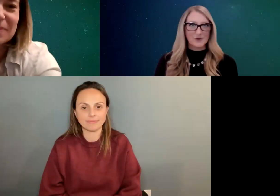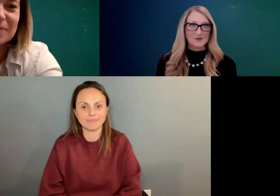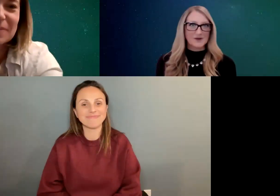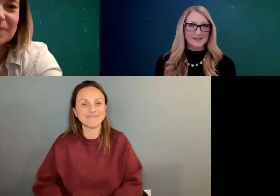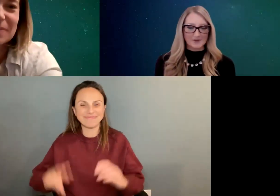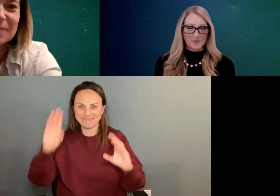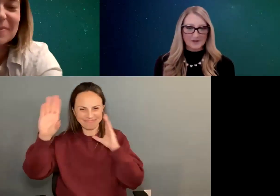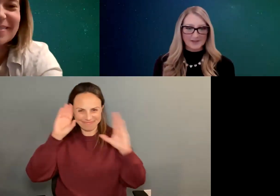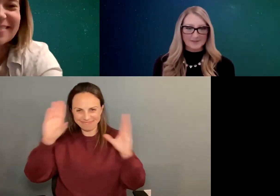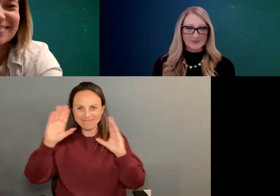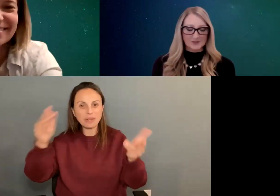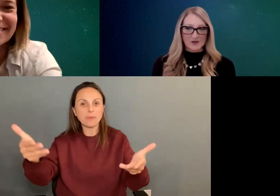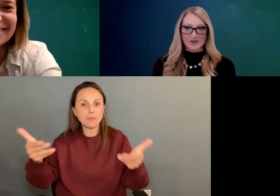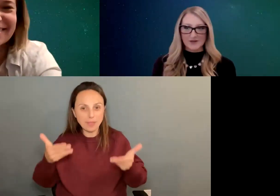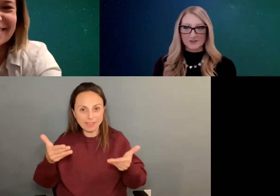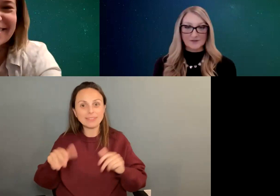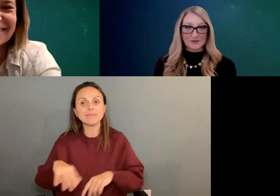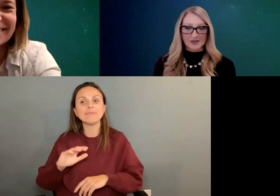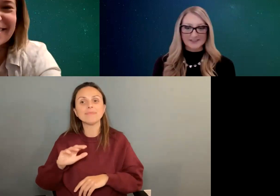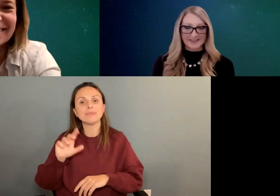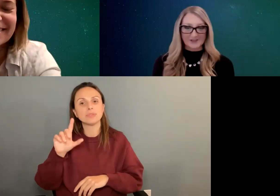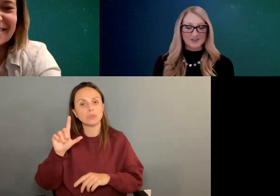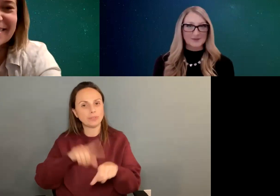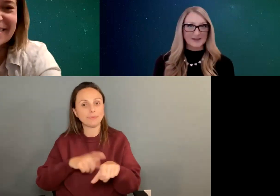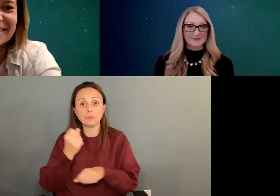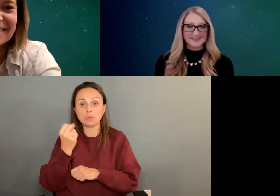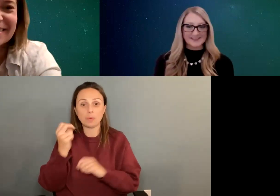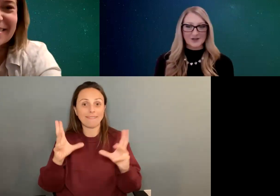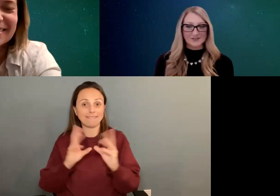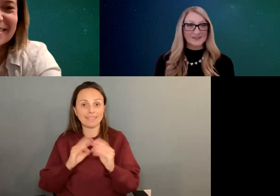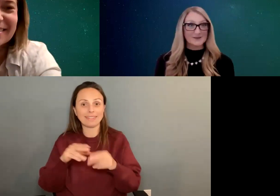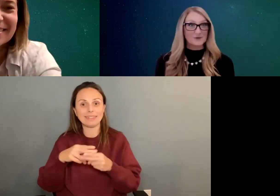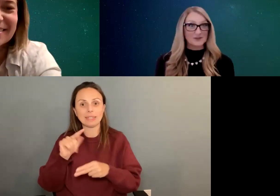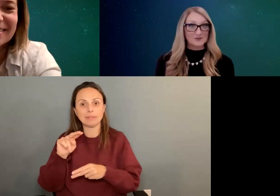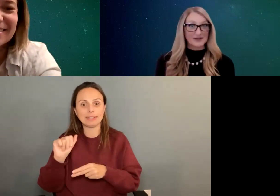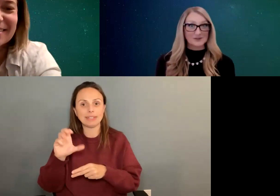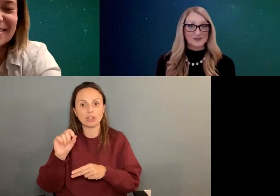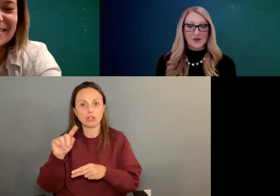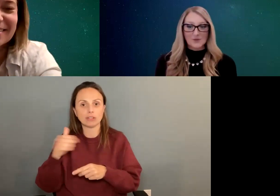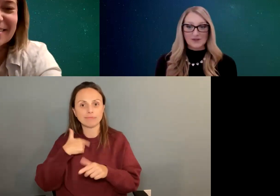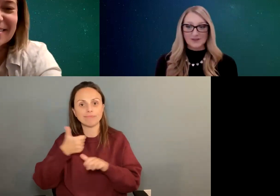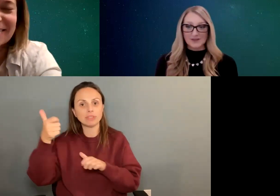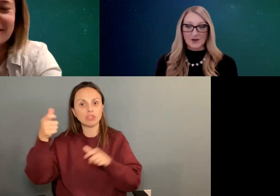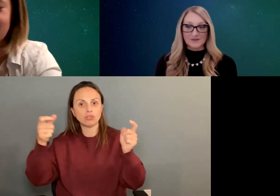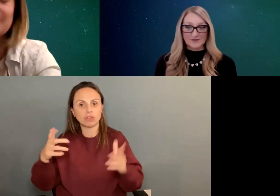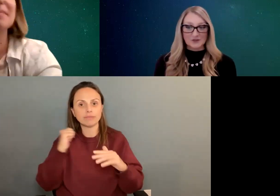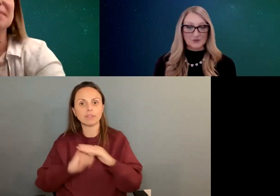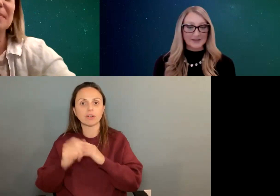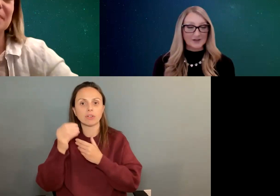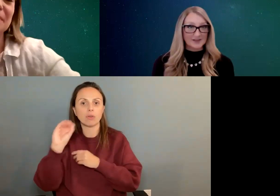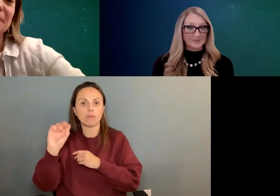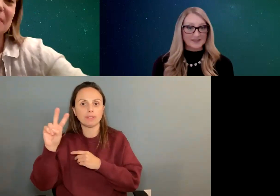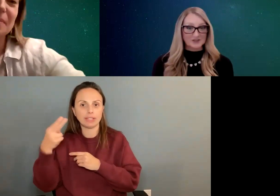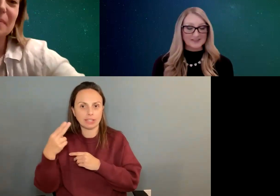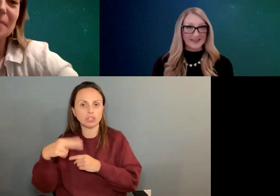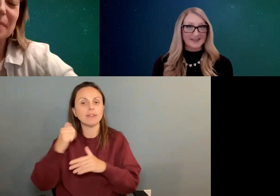Hello, everyone, and welcome to our 12 o'clock session. My name is Tina Costin. I'm one of the directors with the Office of Virtual